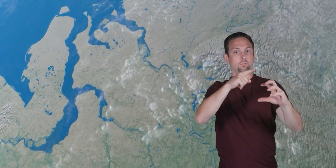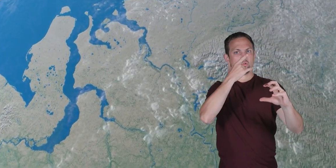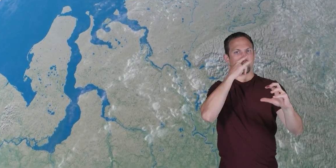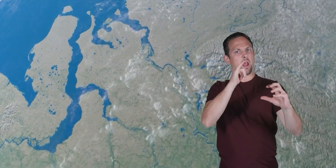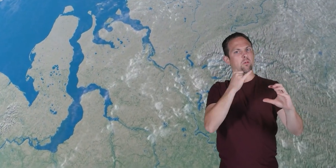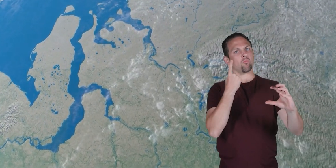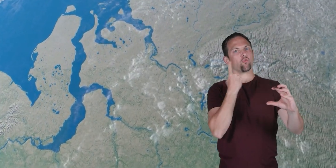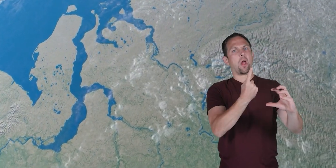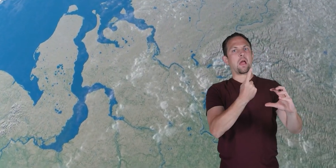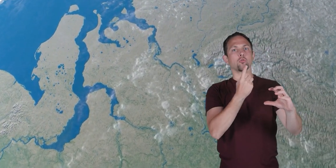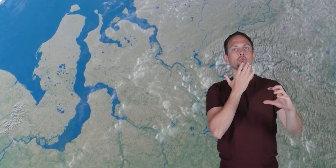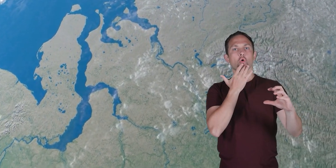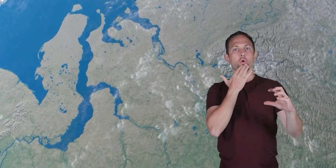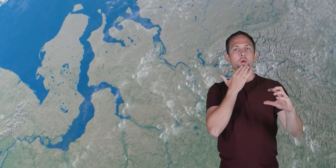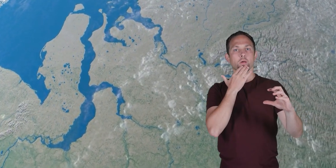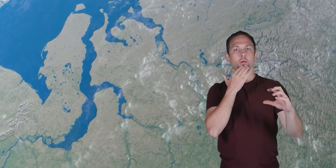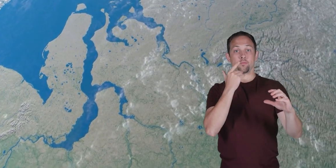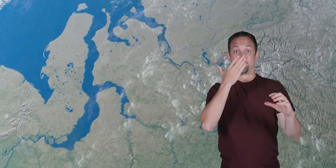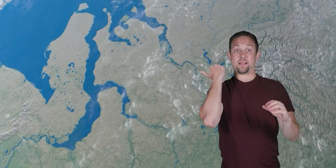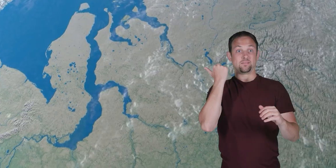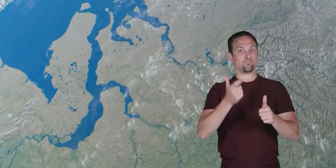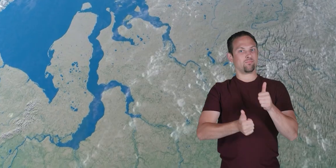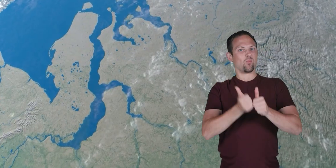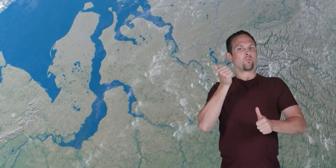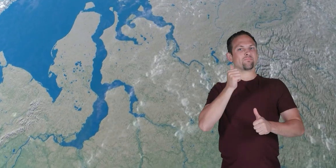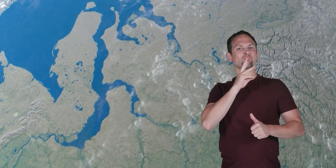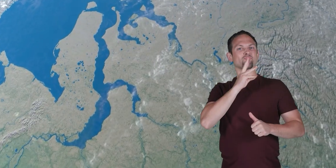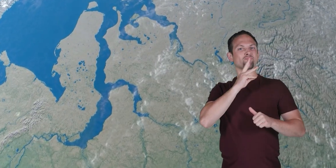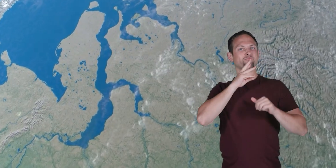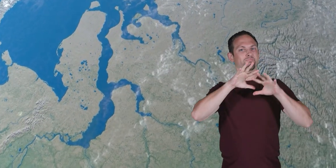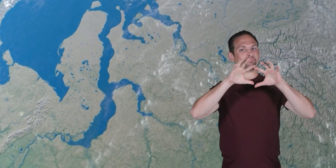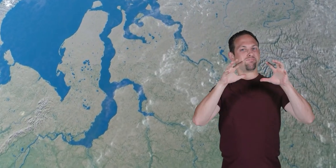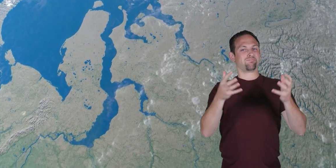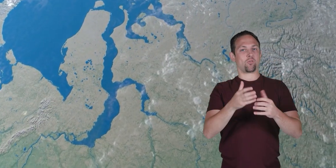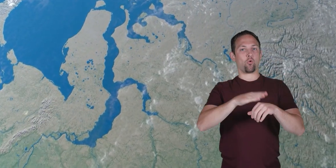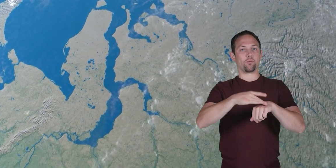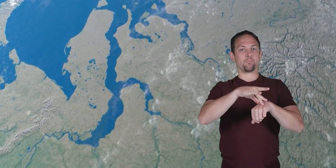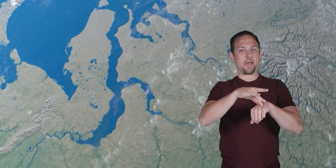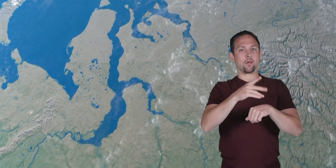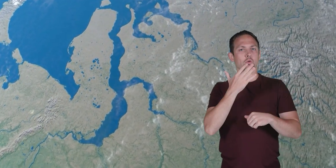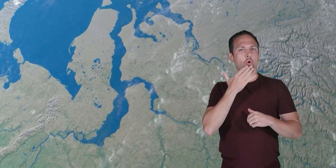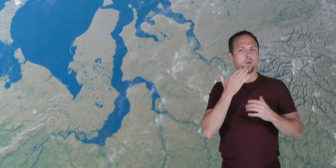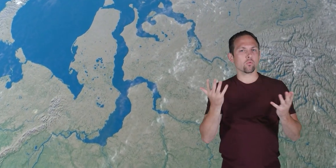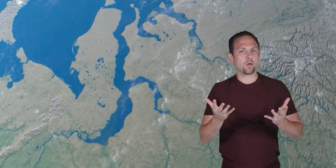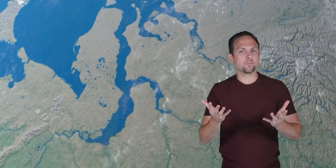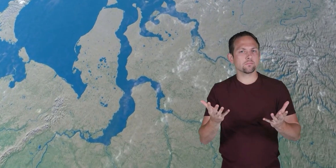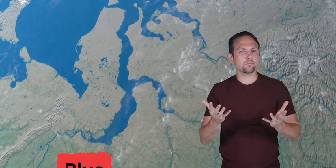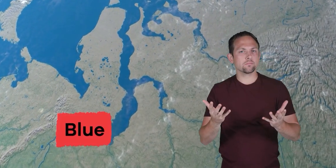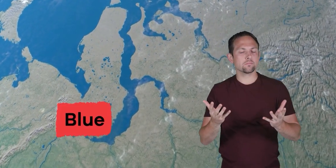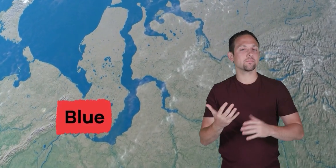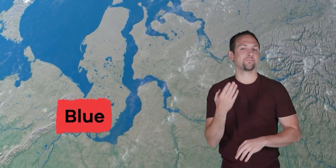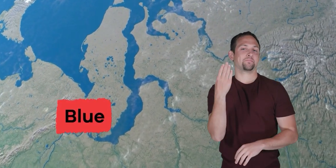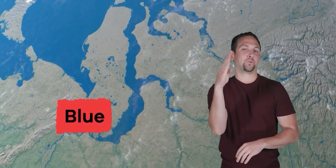one color because of all the water on the planet what color is it blue